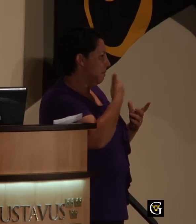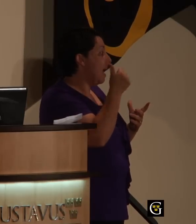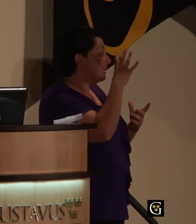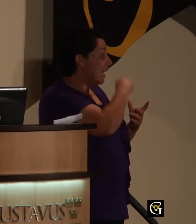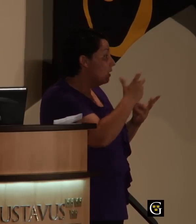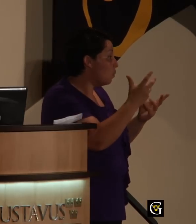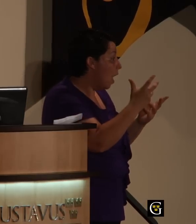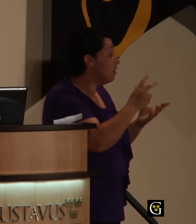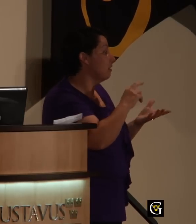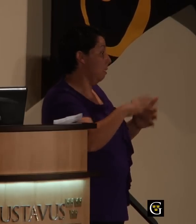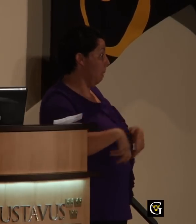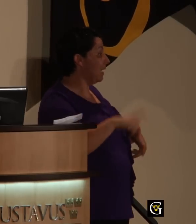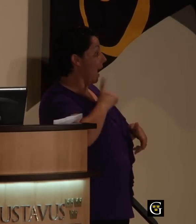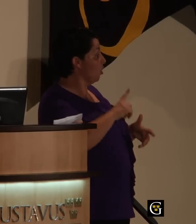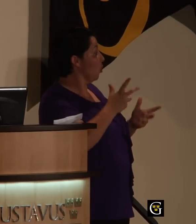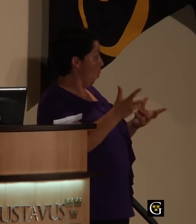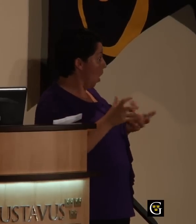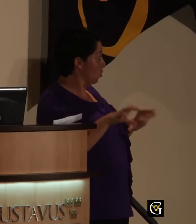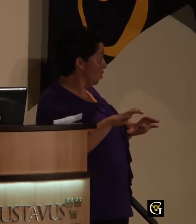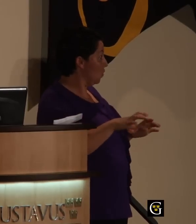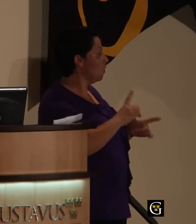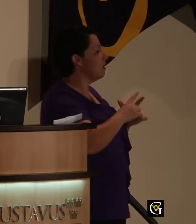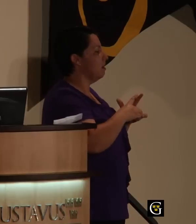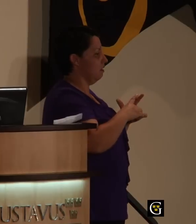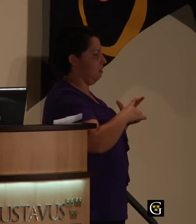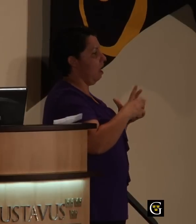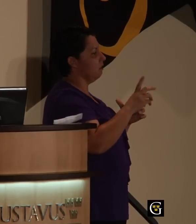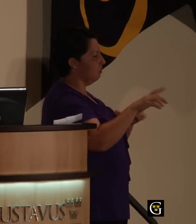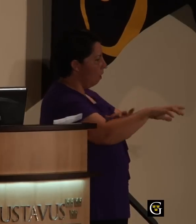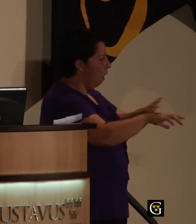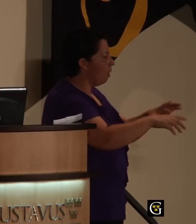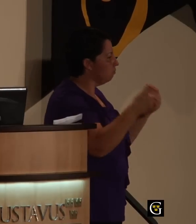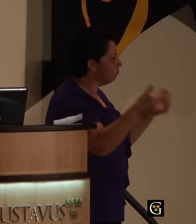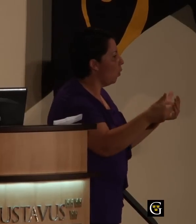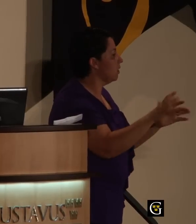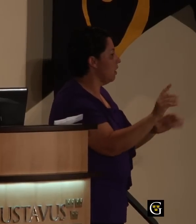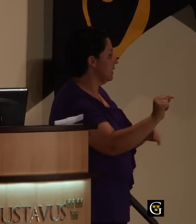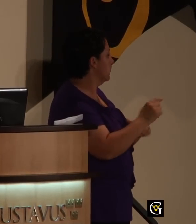ahead and play this video. And again, there's no sound.